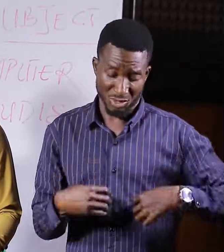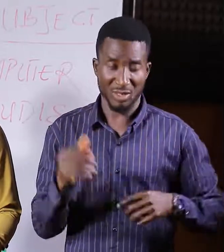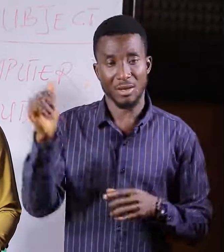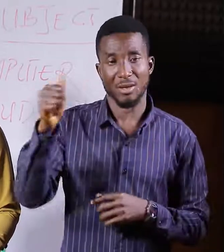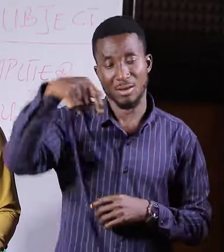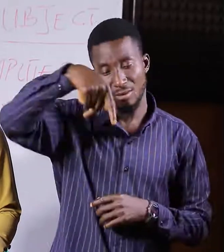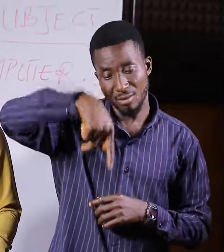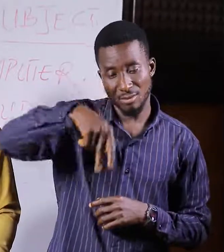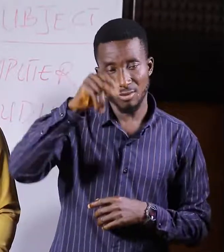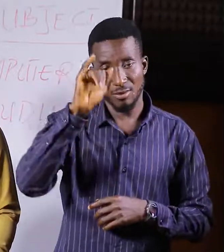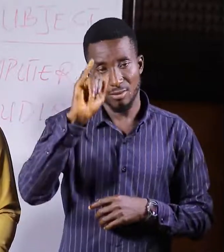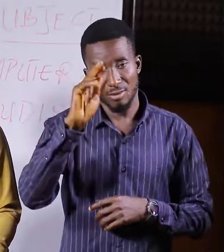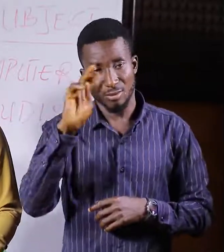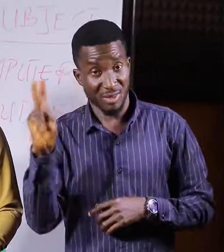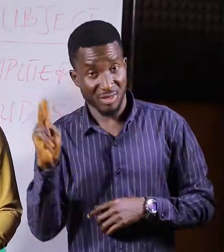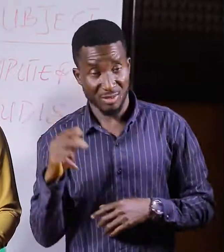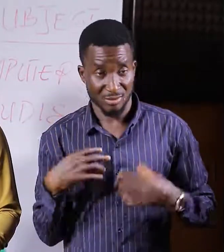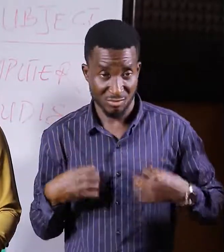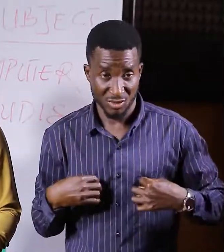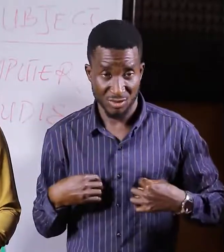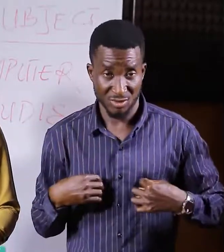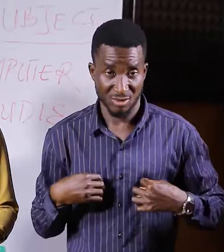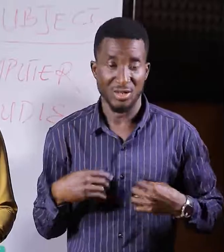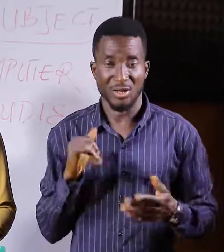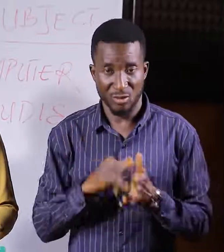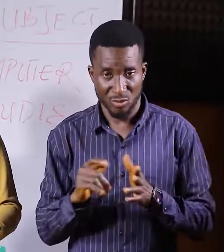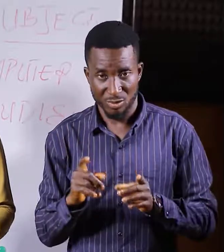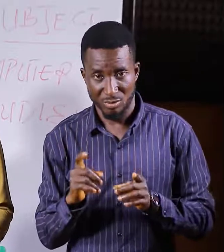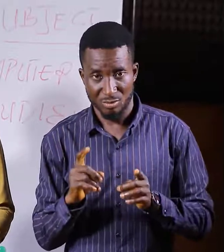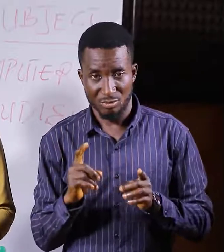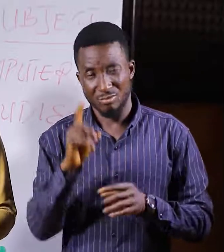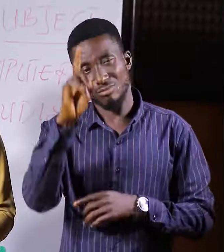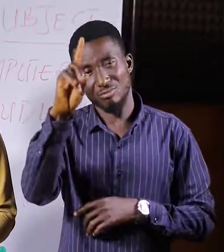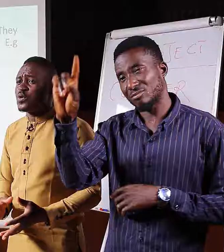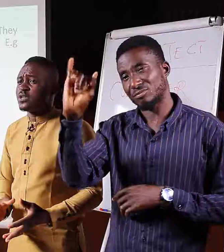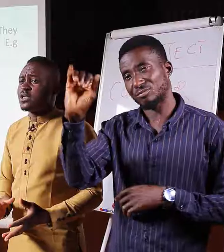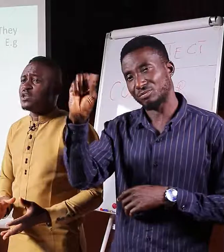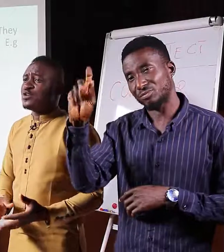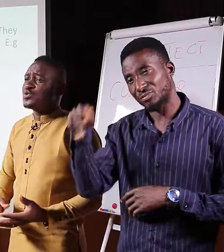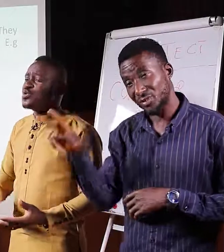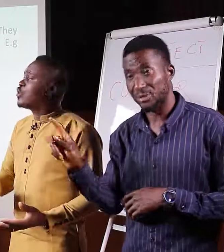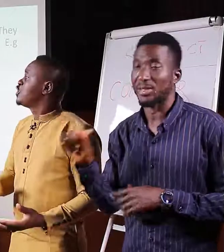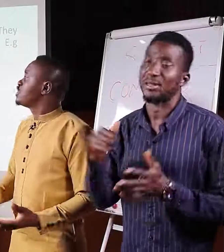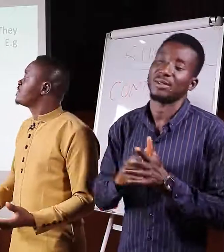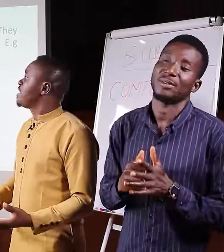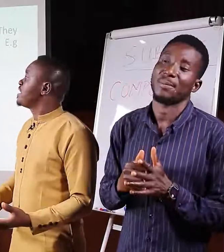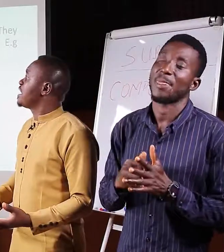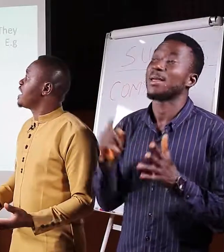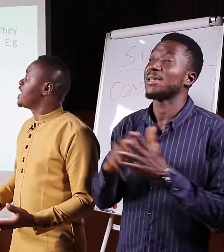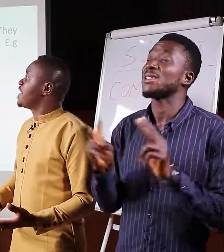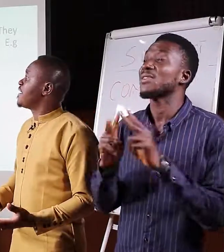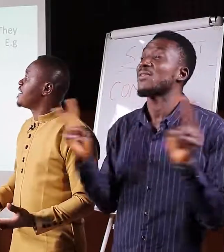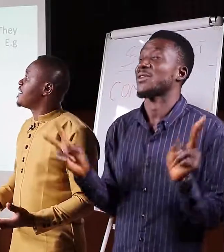a pink what? Dress. If you're wearing a purple dress, if you have a red background, and so on. So this